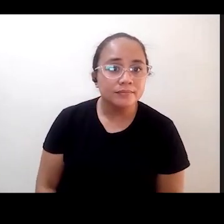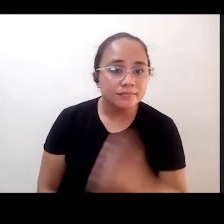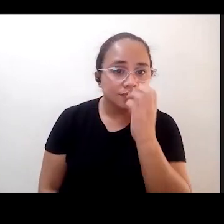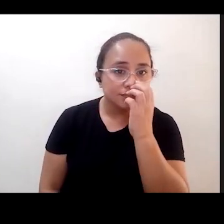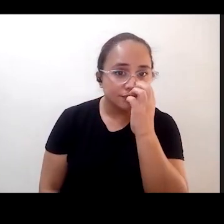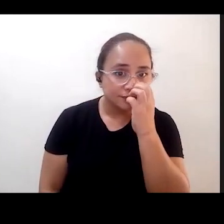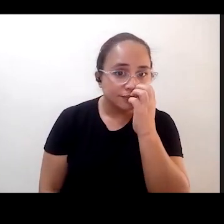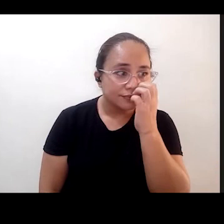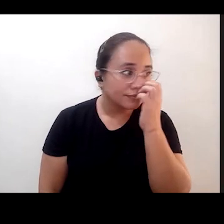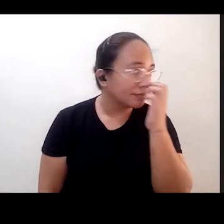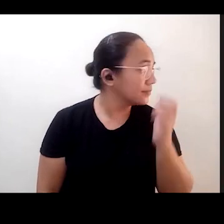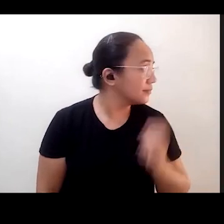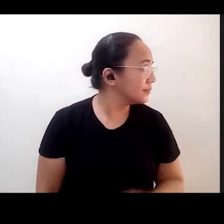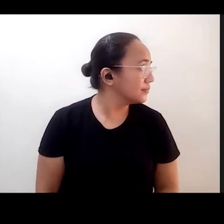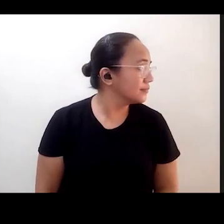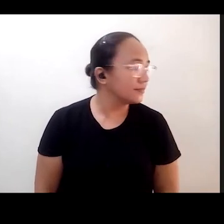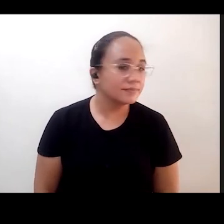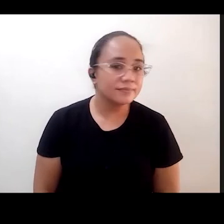14.